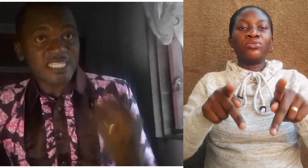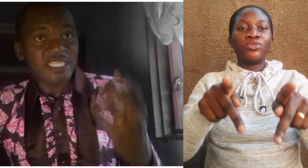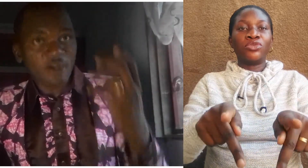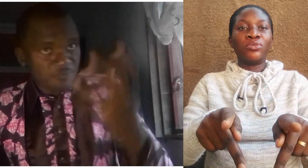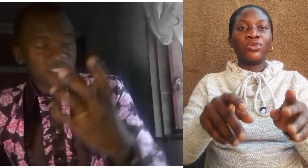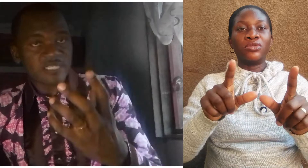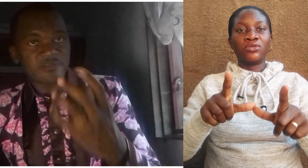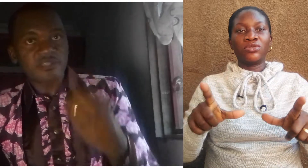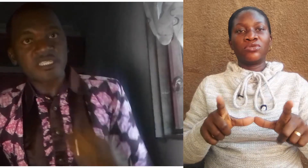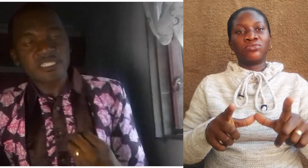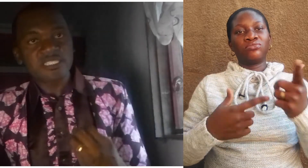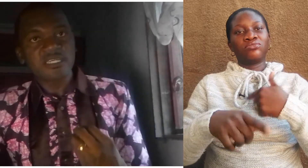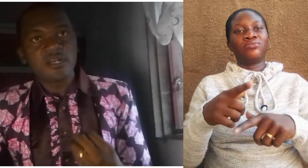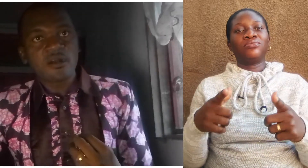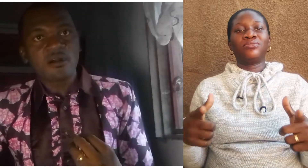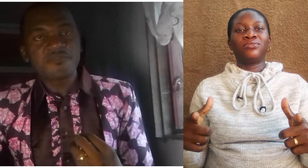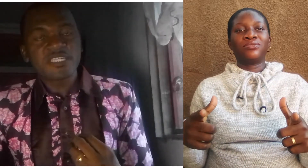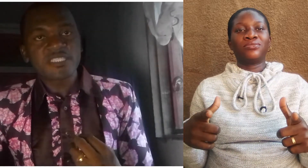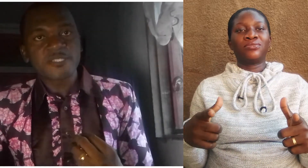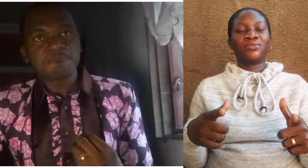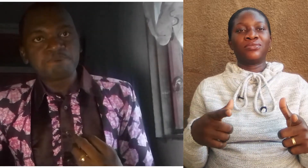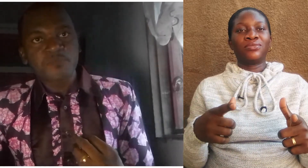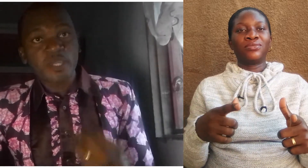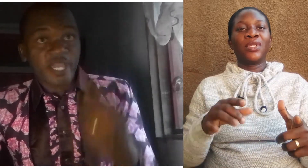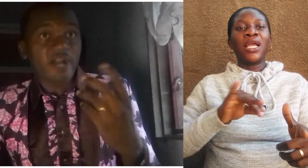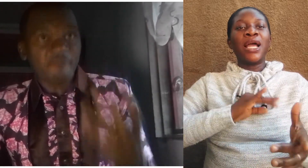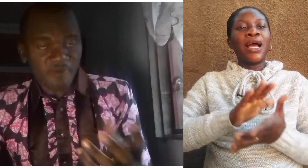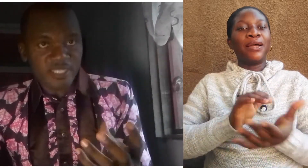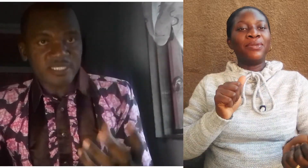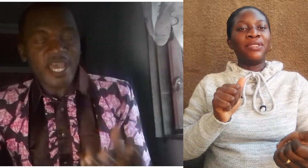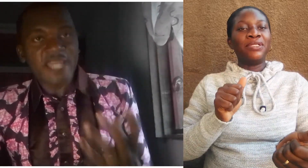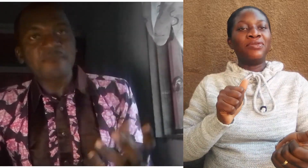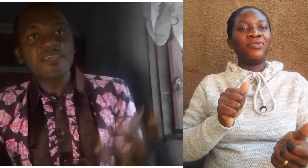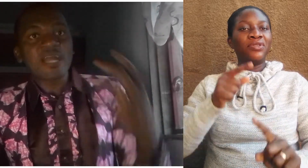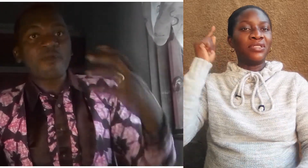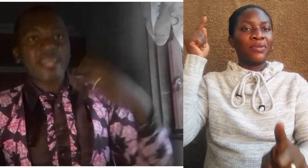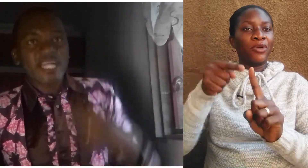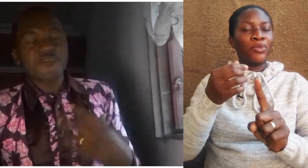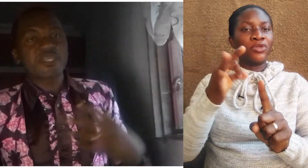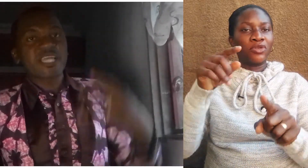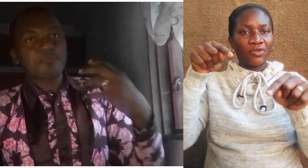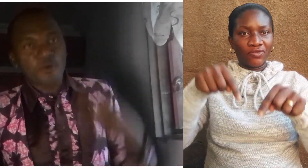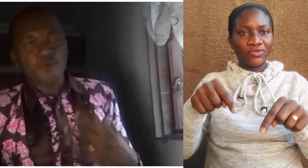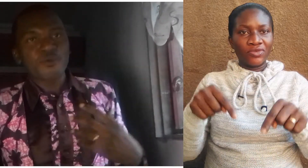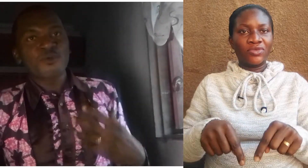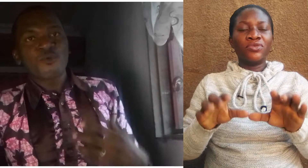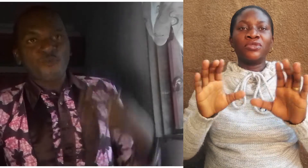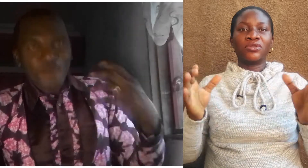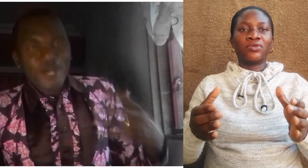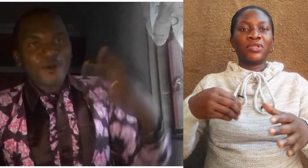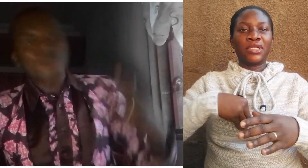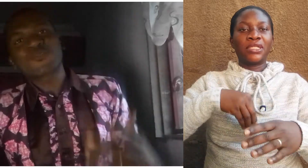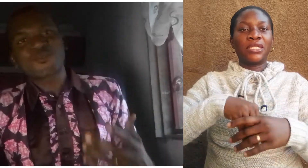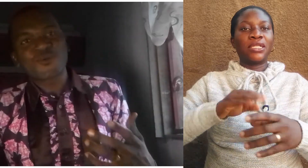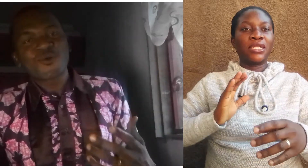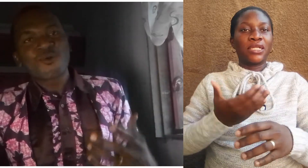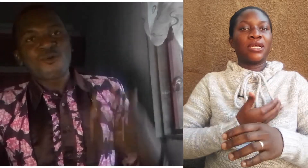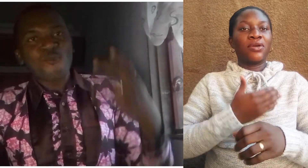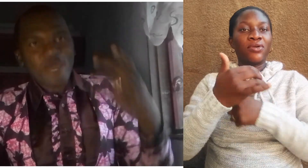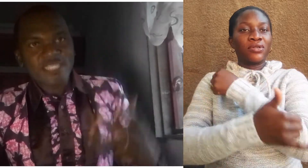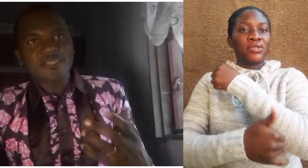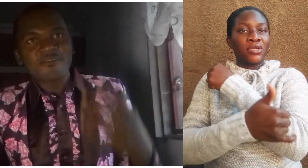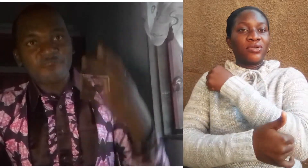think that this is the objective of this conference. And in our country, in Gabon, we